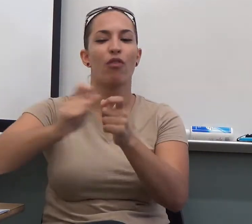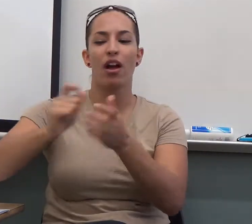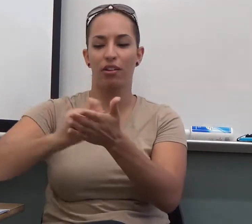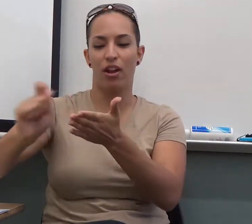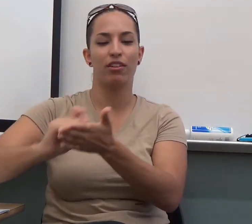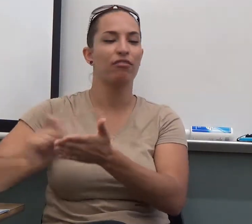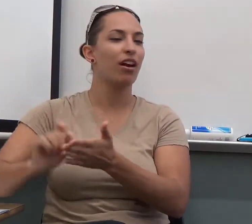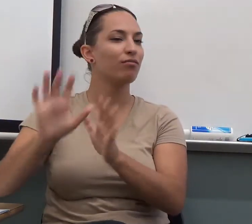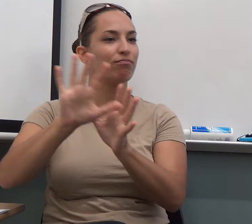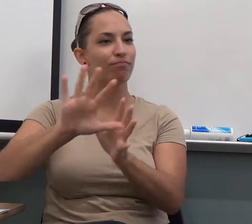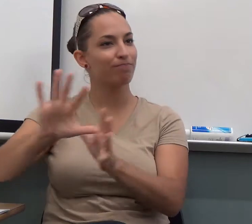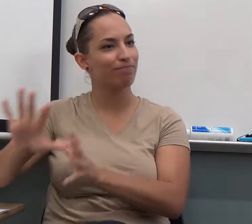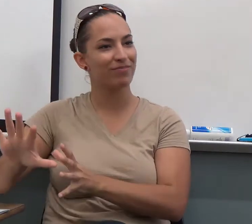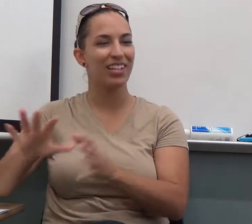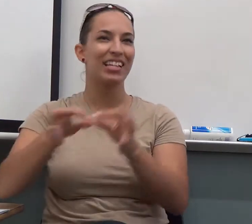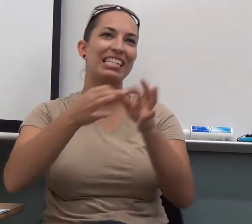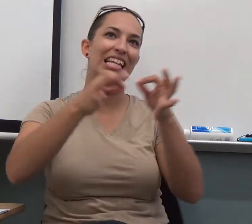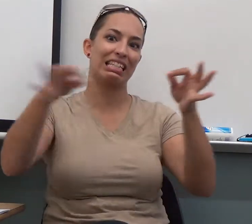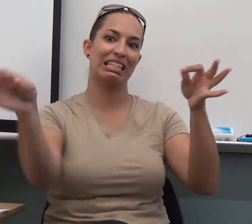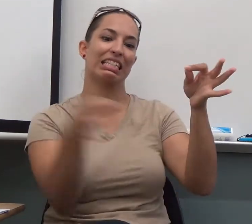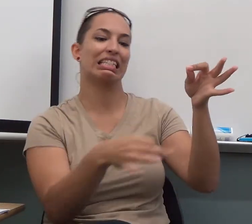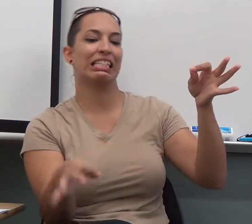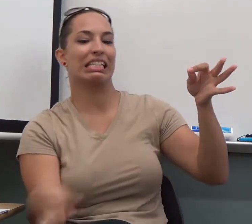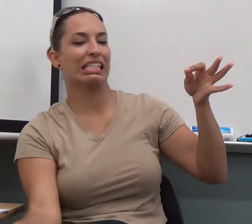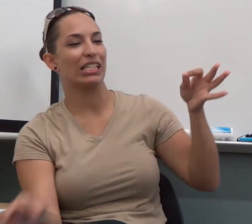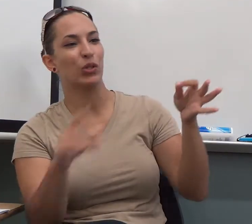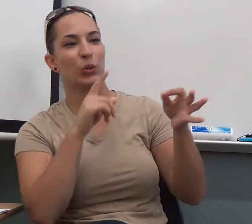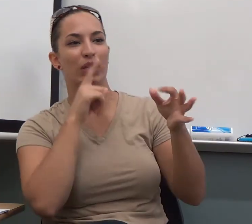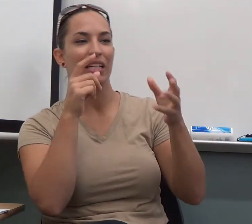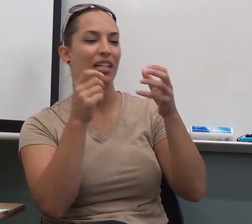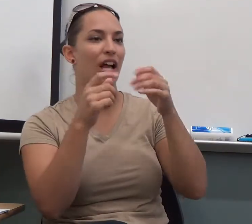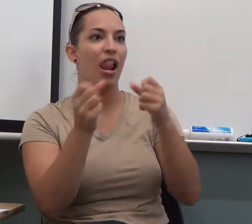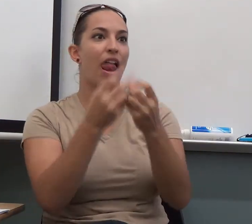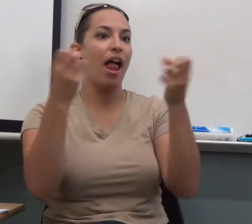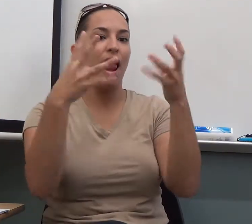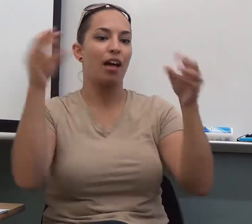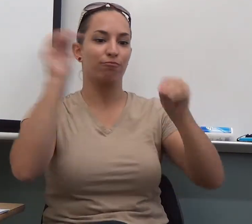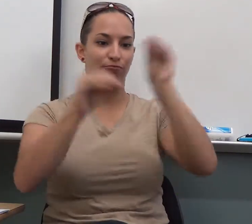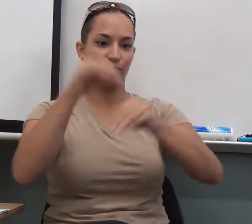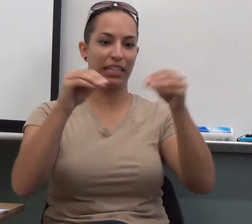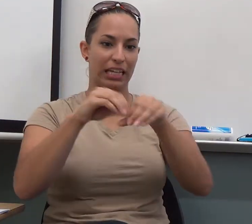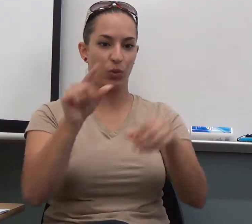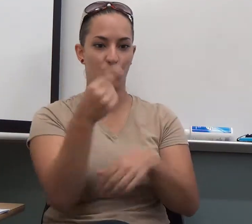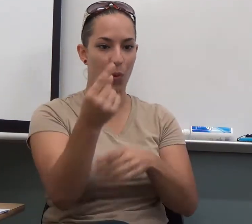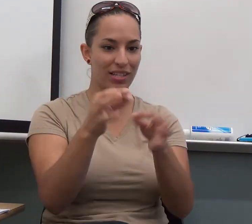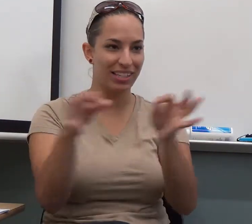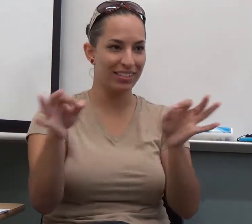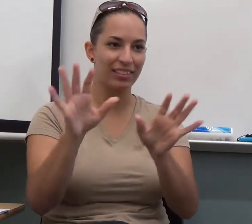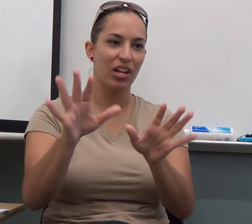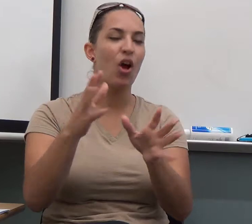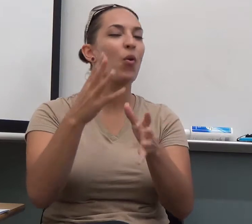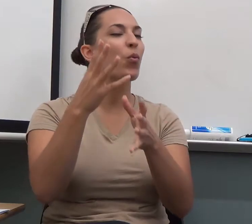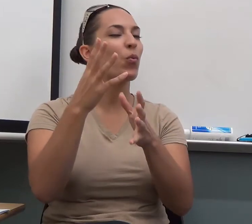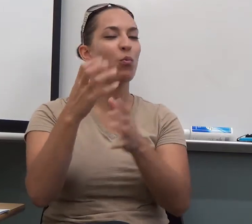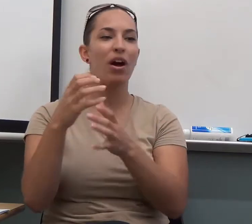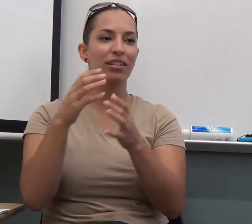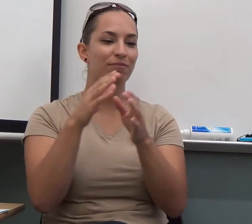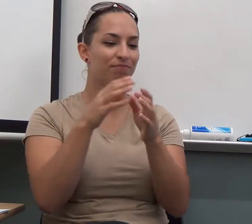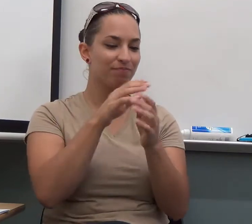your sentences are really long and there's lots of different things in each sentence. We want to stick to just the basics, okay? I don't want to lose you. This is important, and you